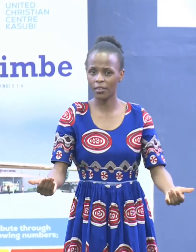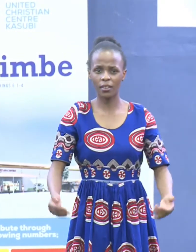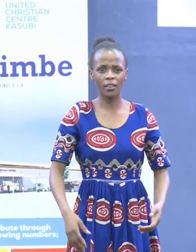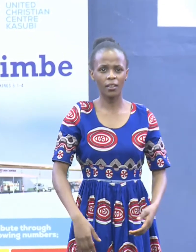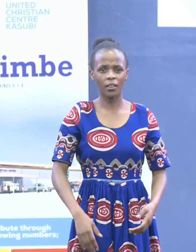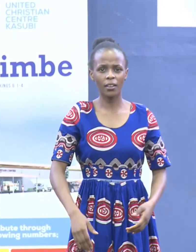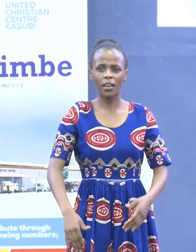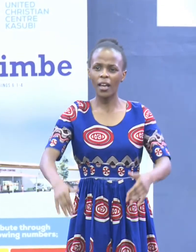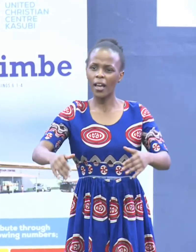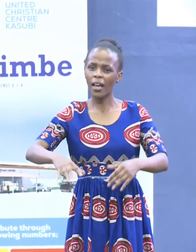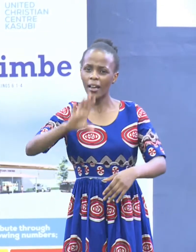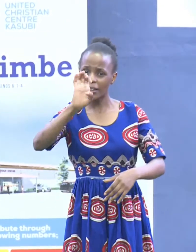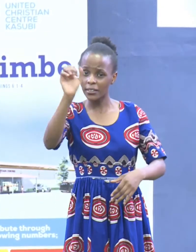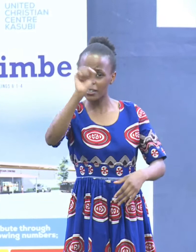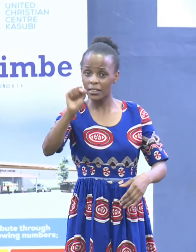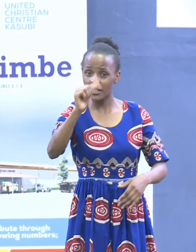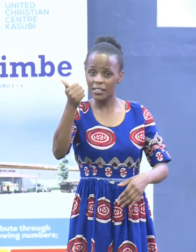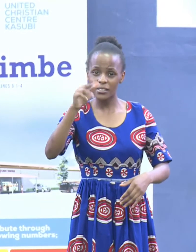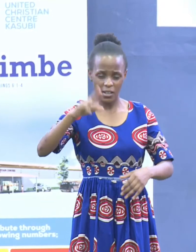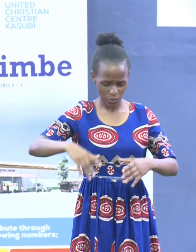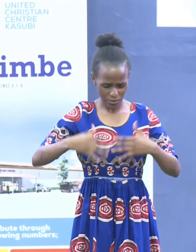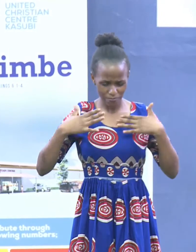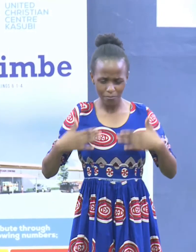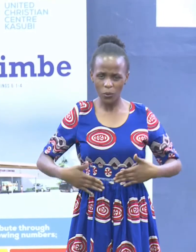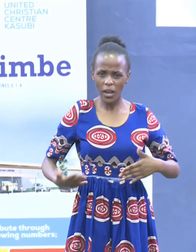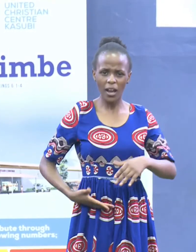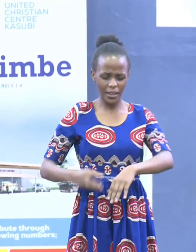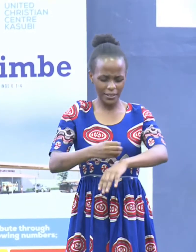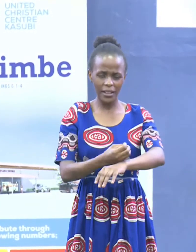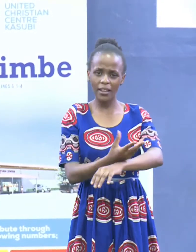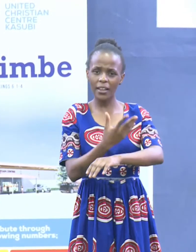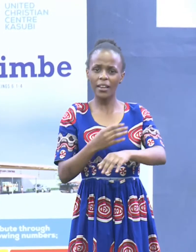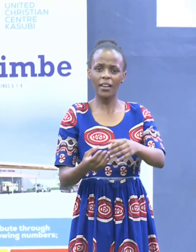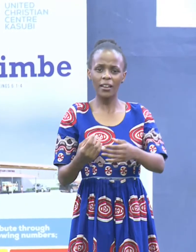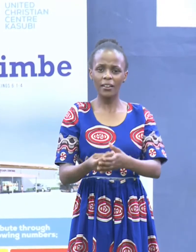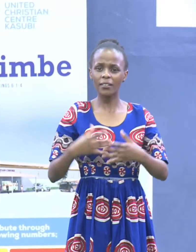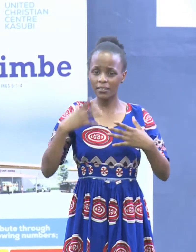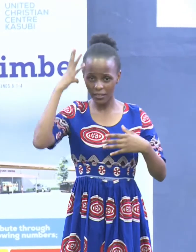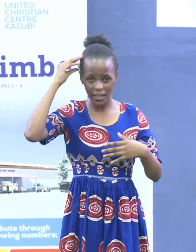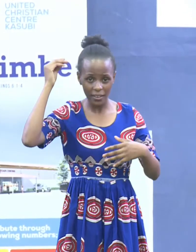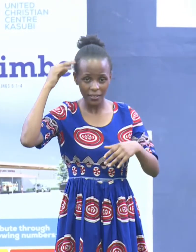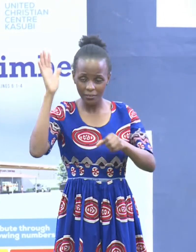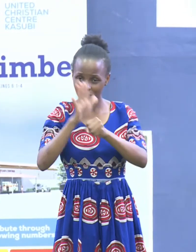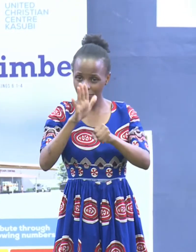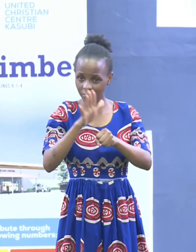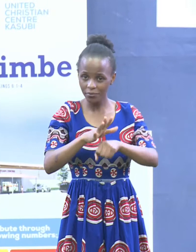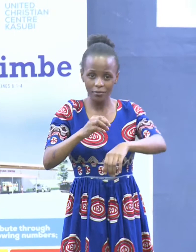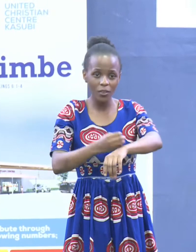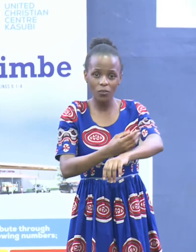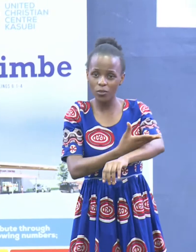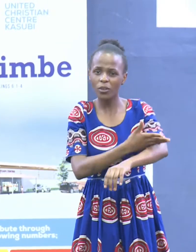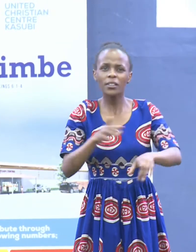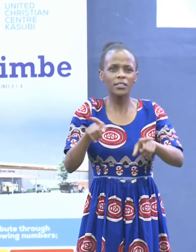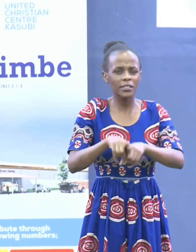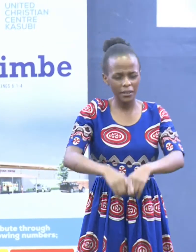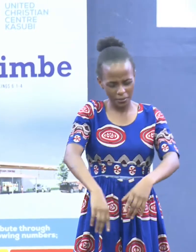Esau omubiri gwe gwali gwanjawulo ku gwa Yakobo. Esau's body was different from that of Jacob. Era ekyo kyaleetera Yakobo